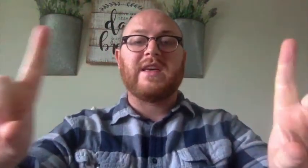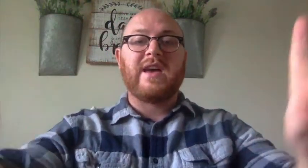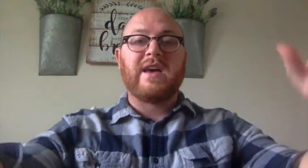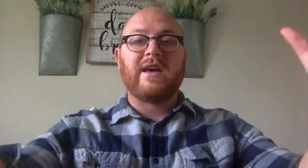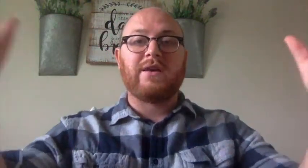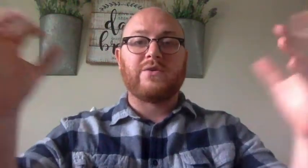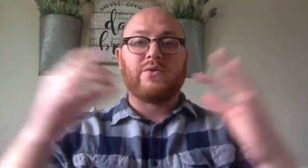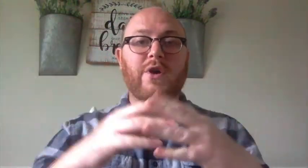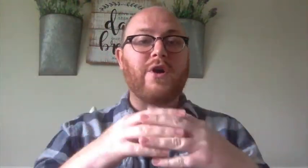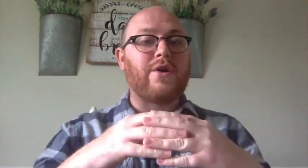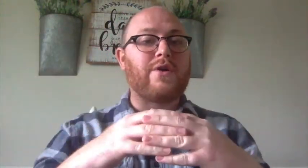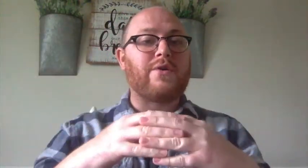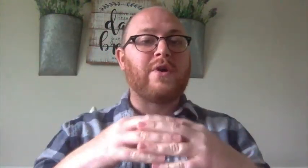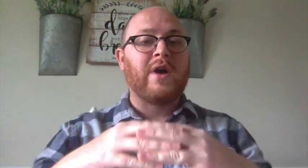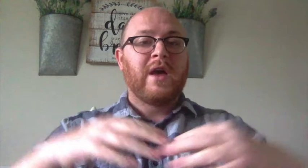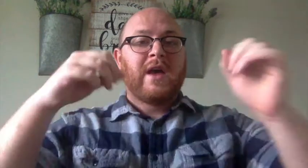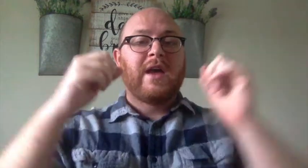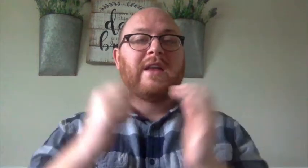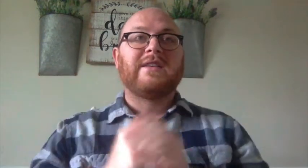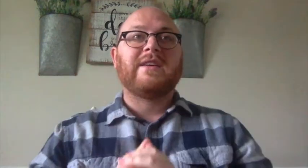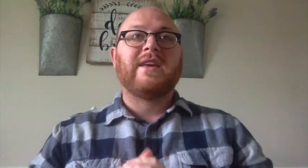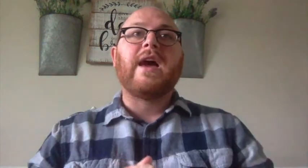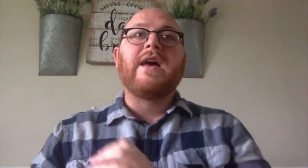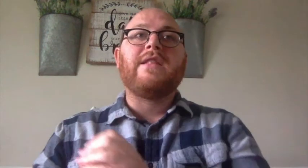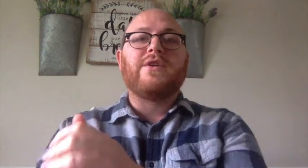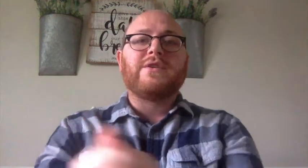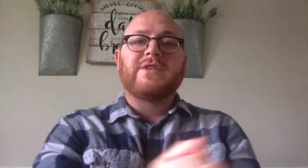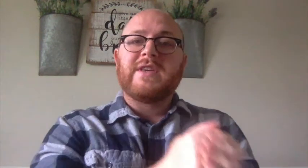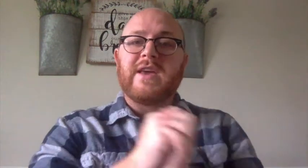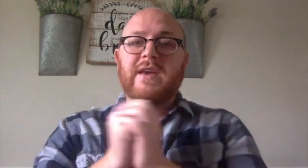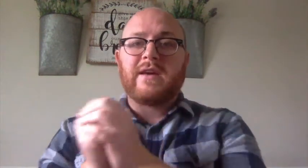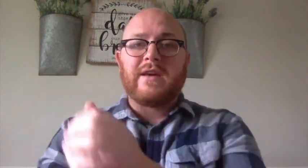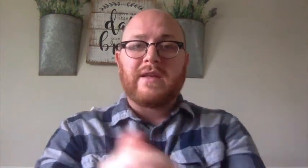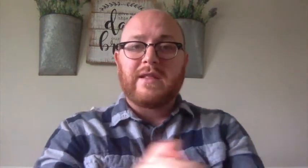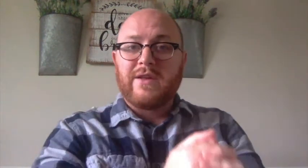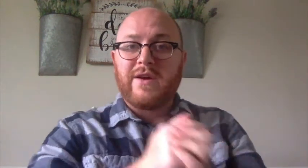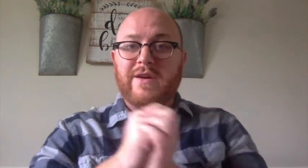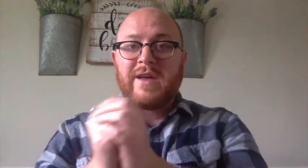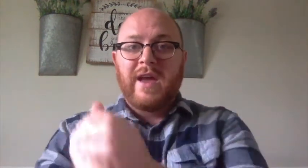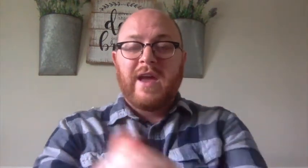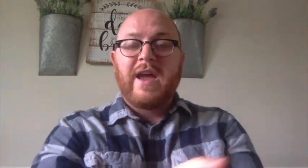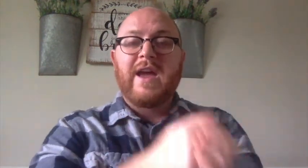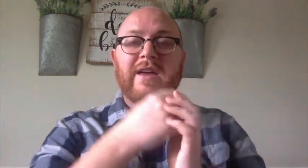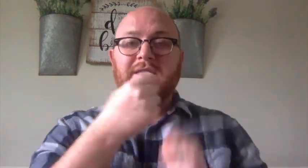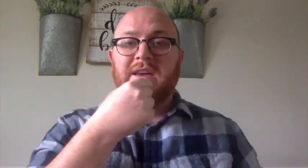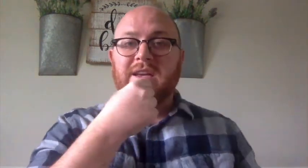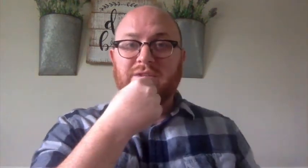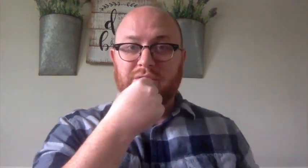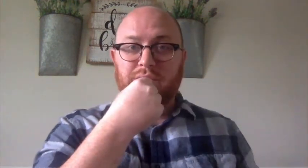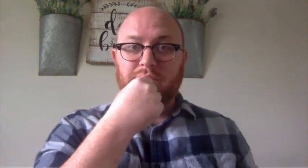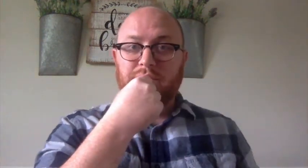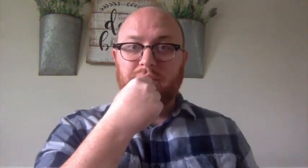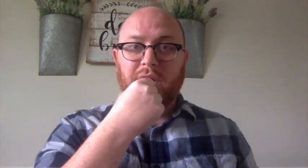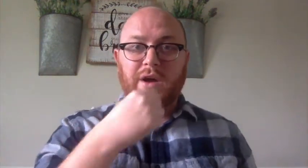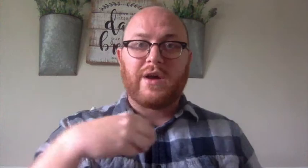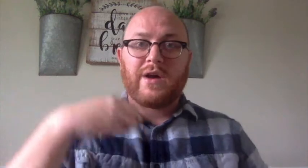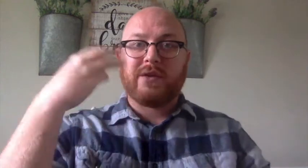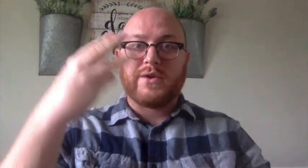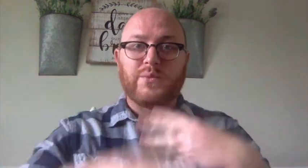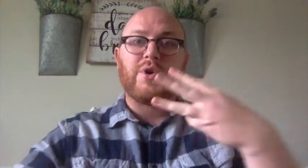they'll grow, and together sing along. And then soon all the